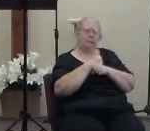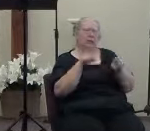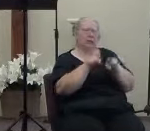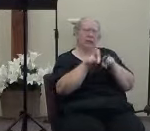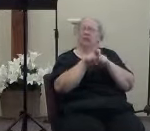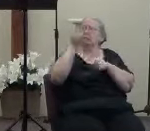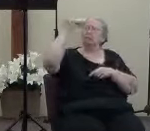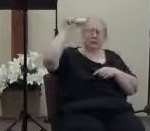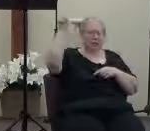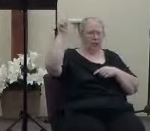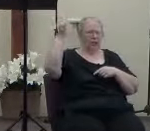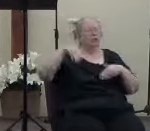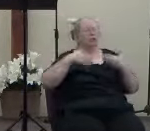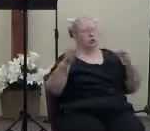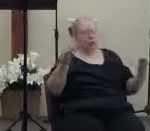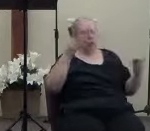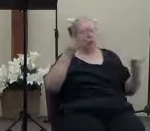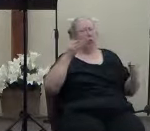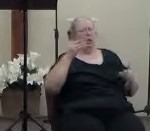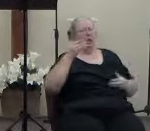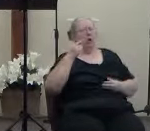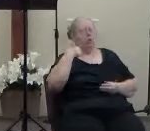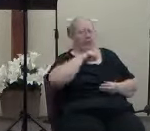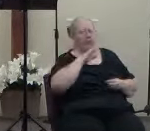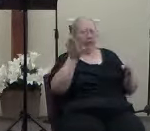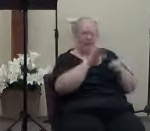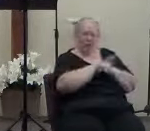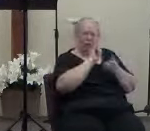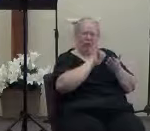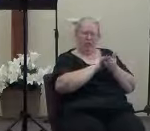love. God is love, John says.